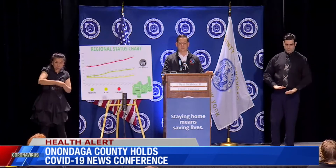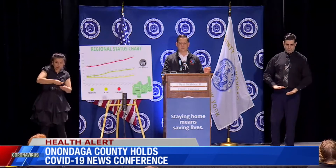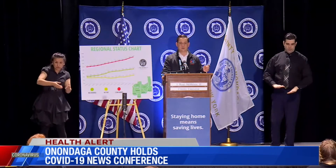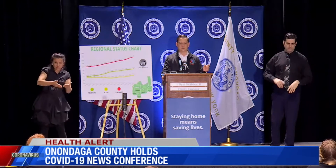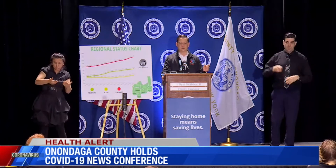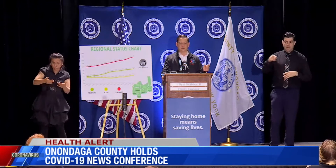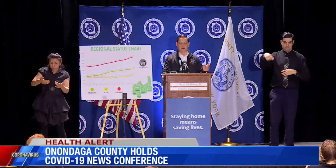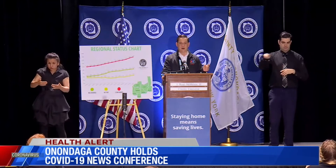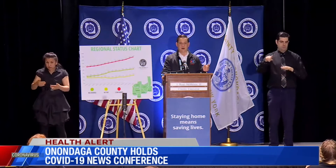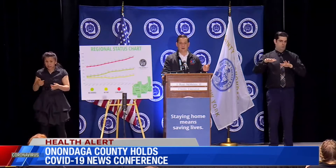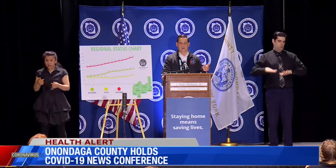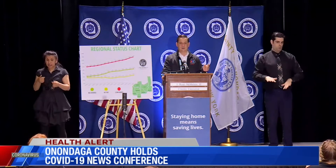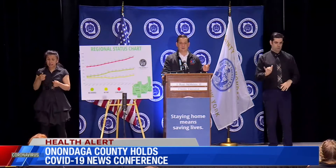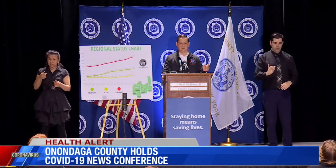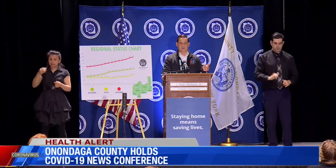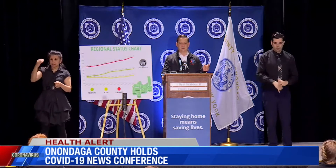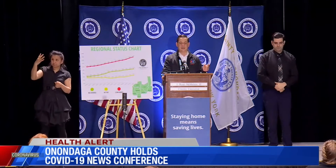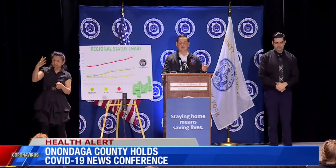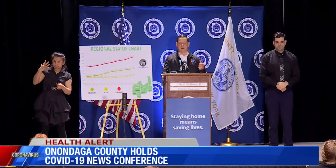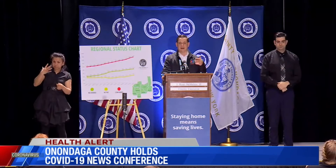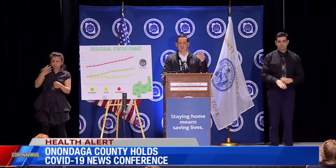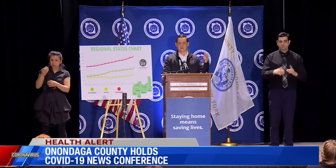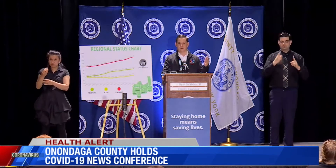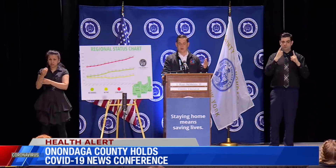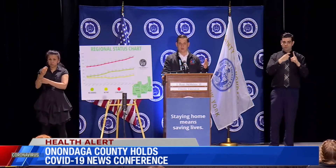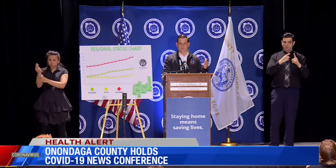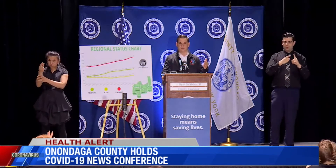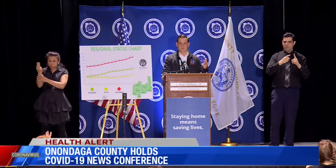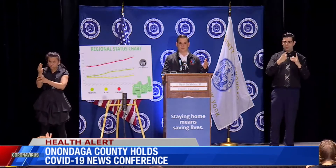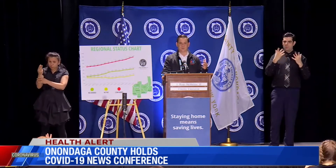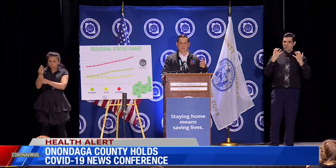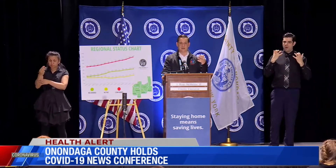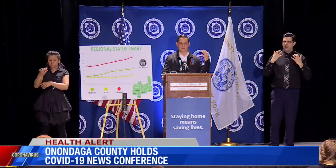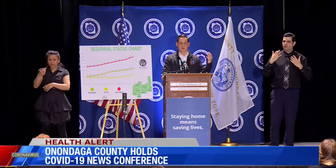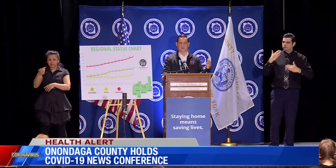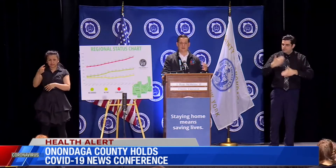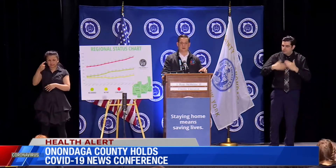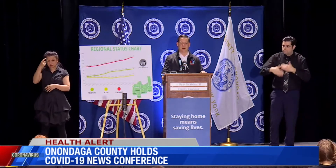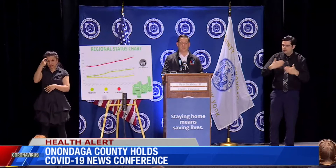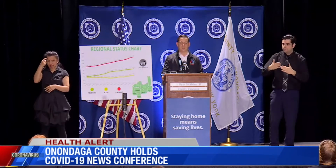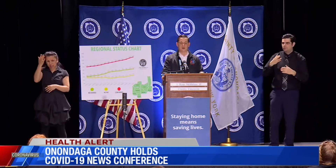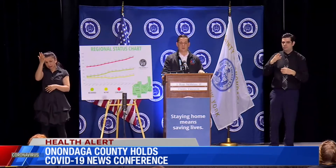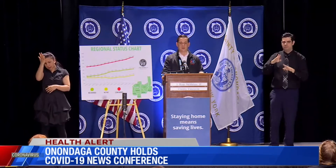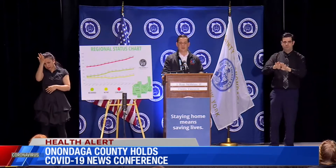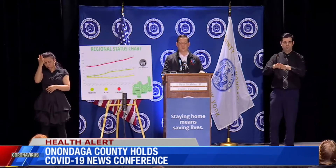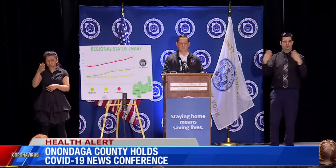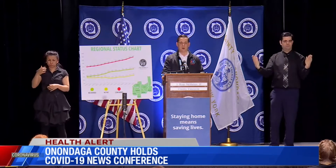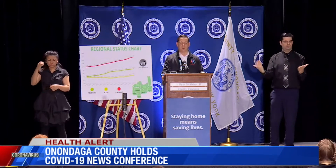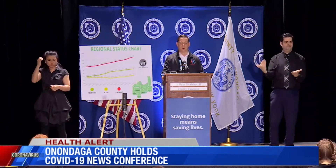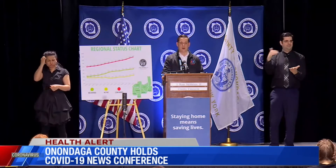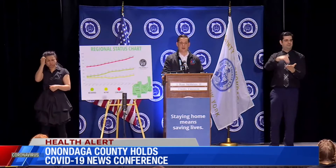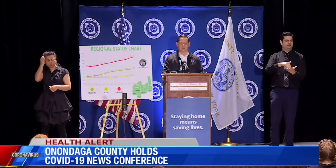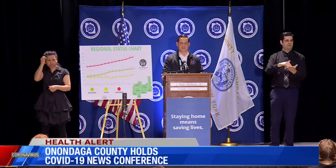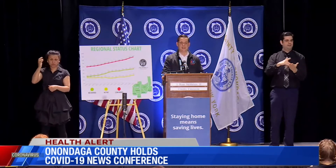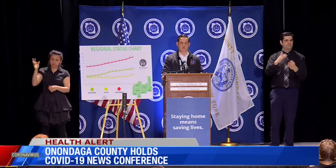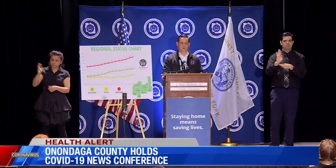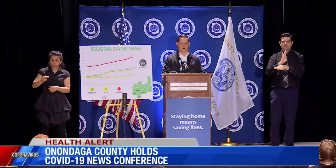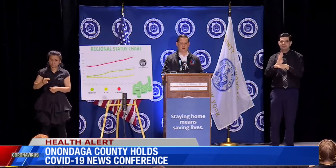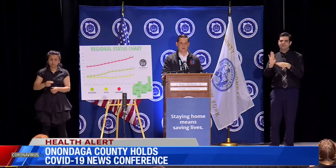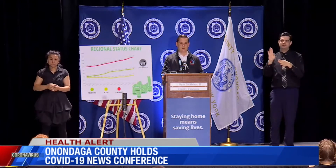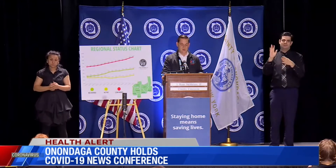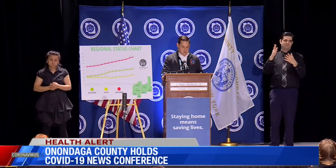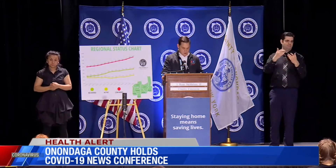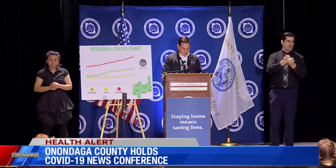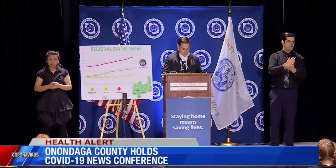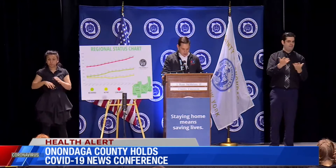to continue to take advantage of the weather. We need it for our mental health, but in a smart way, in a safe